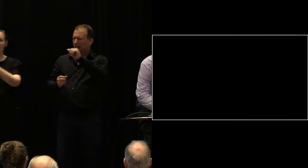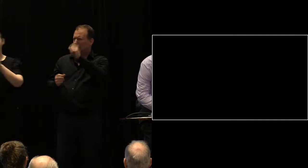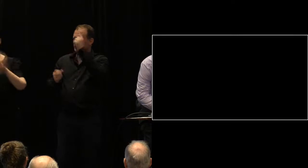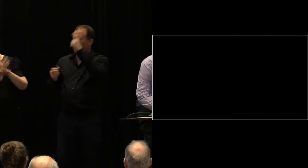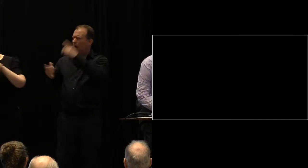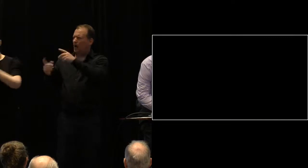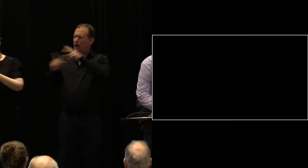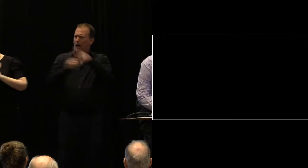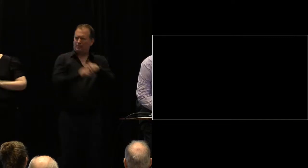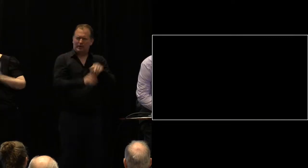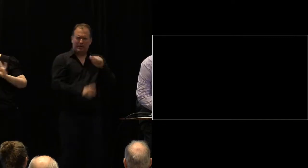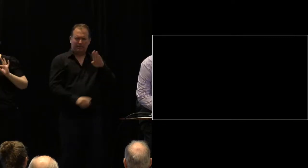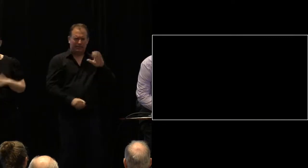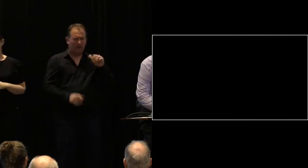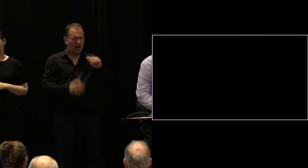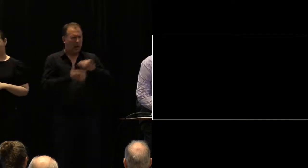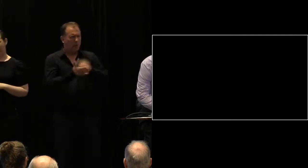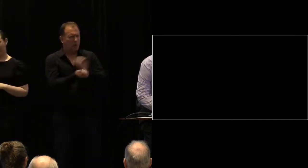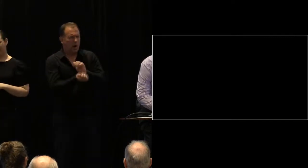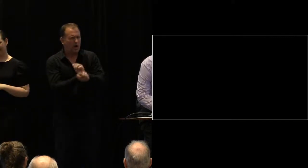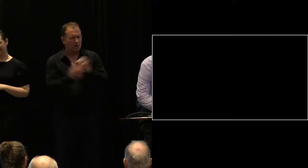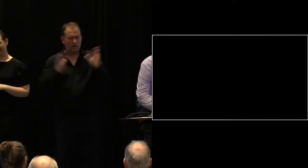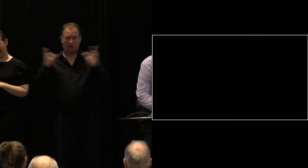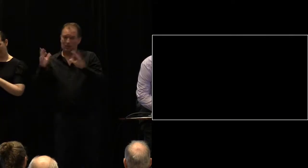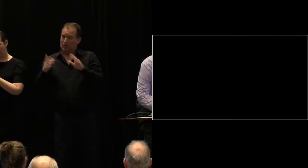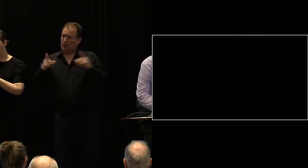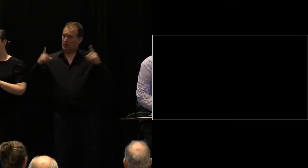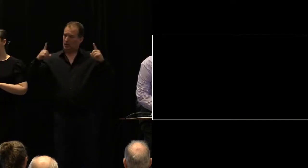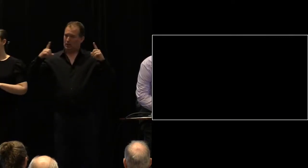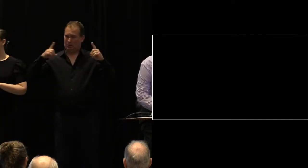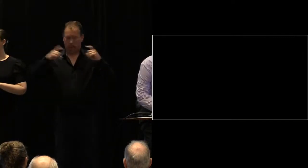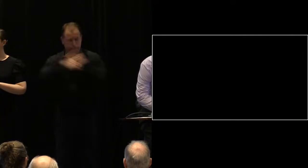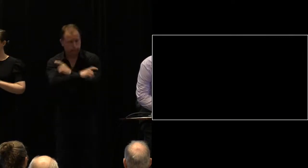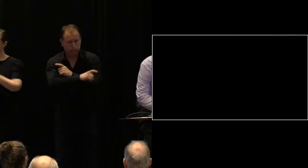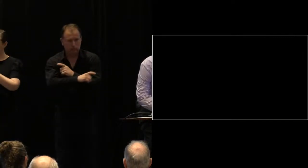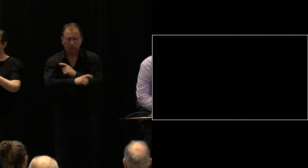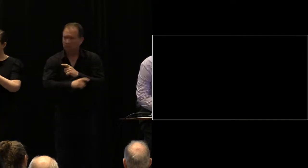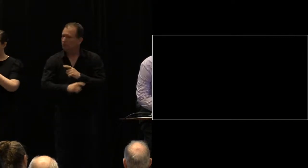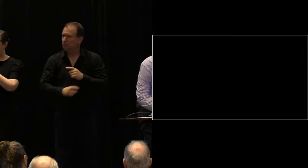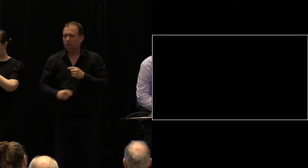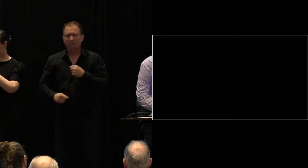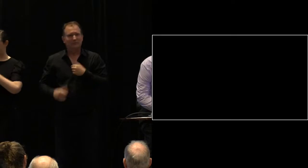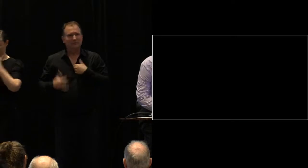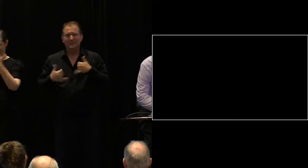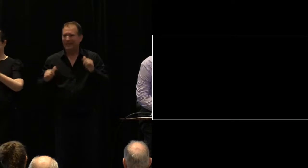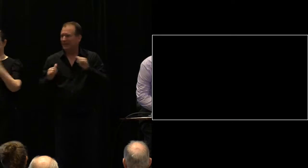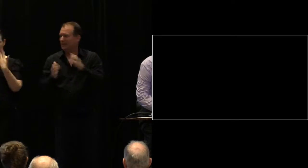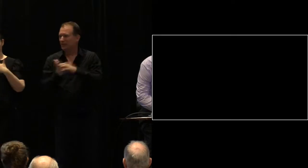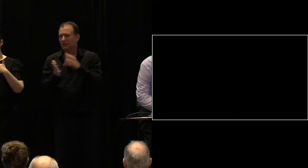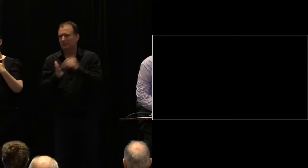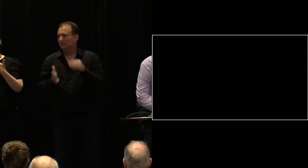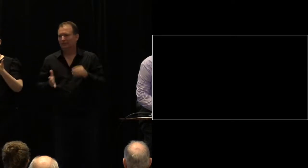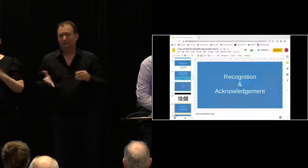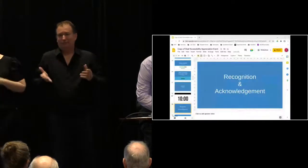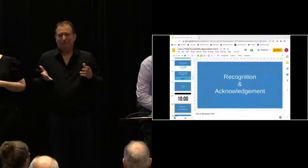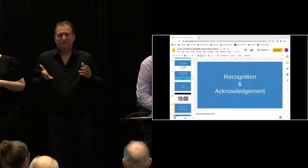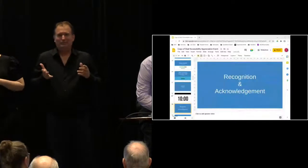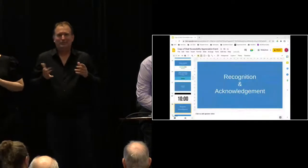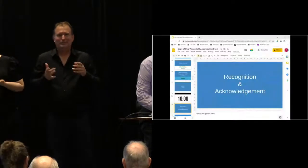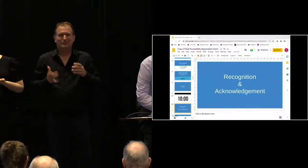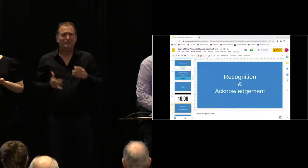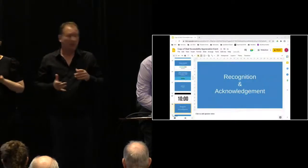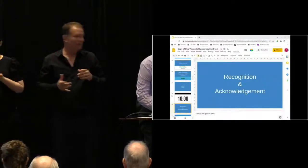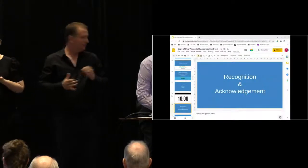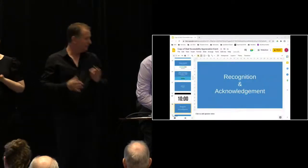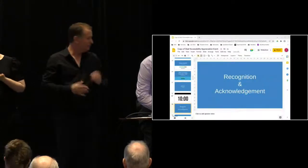incredible. Understanding the Accessible Canada Act and how that parts of it would apply here in British Columbia, how